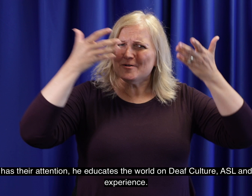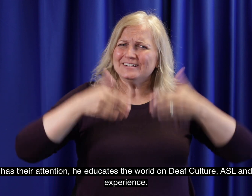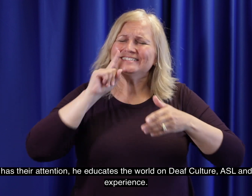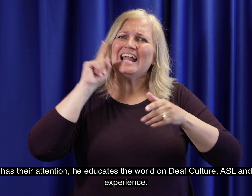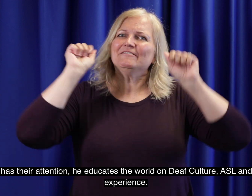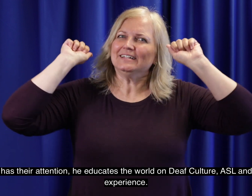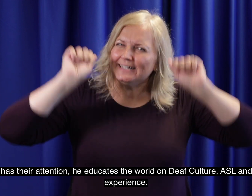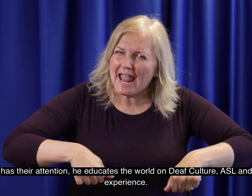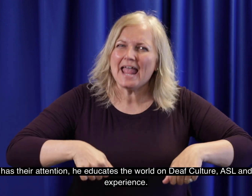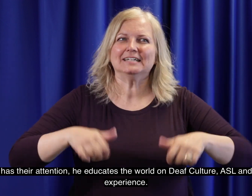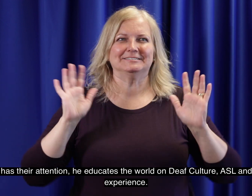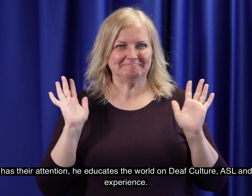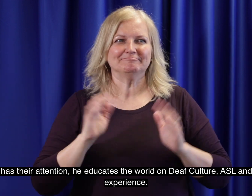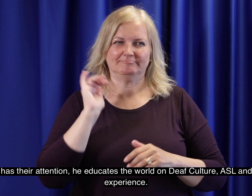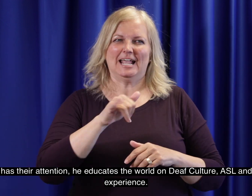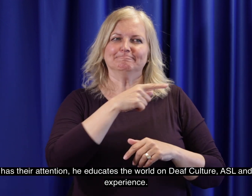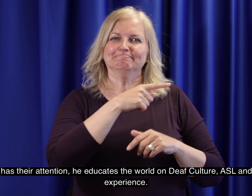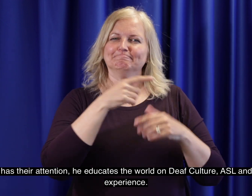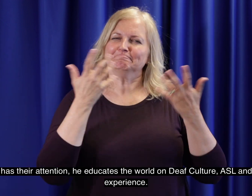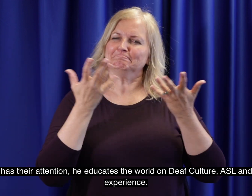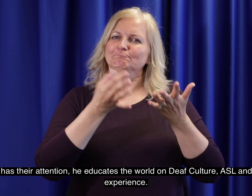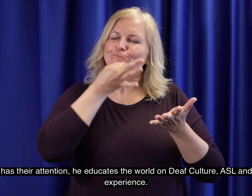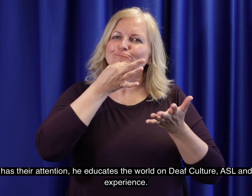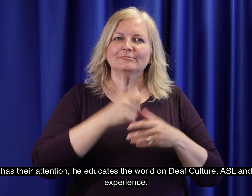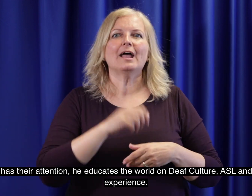culture, ASL, and the deaf experience.